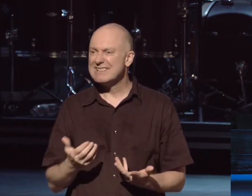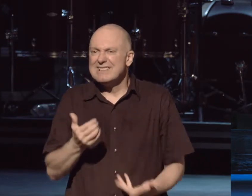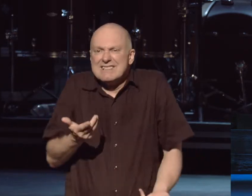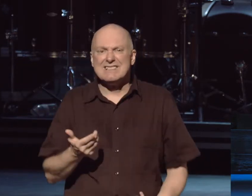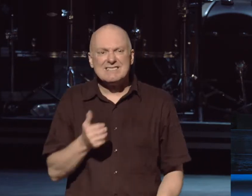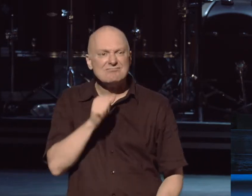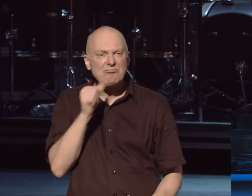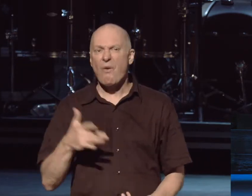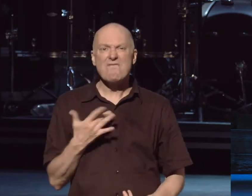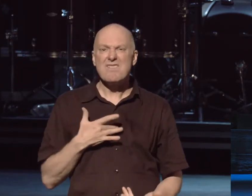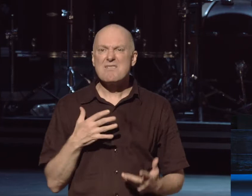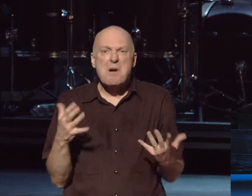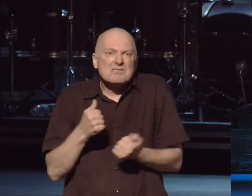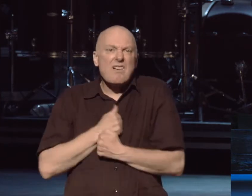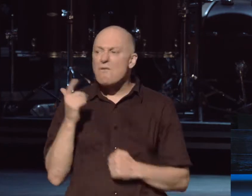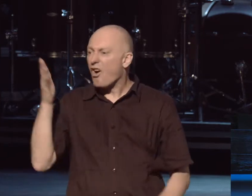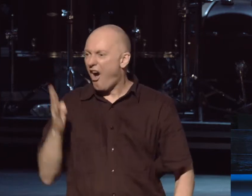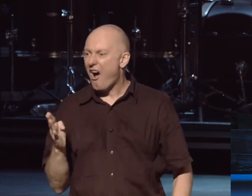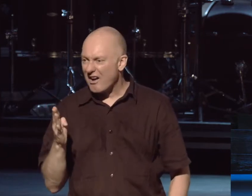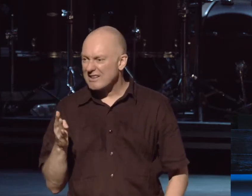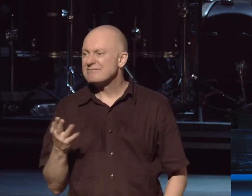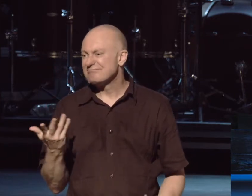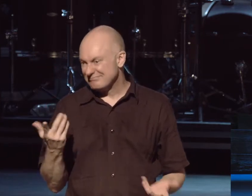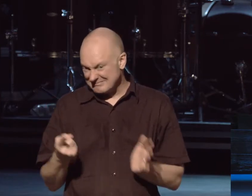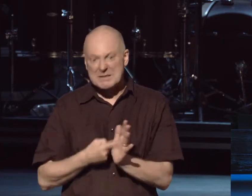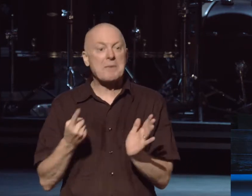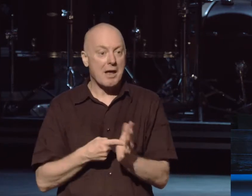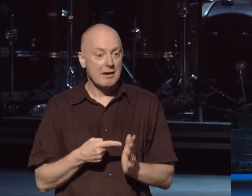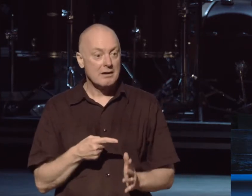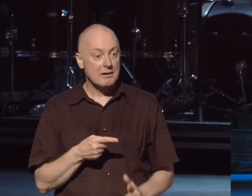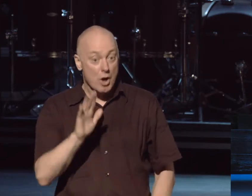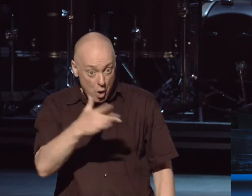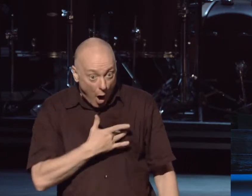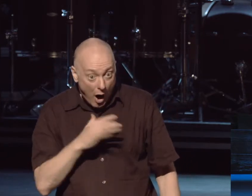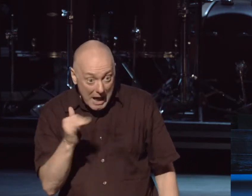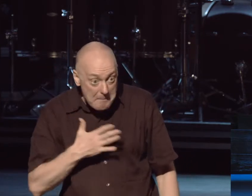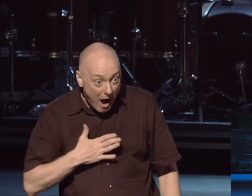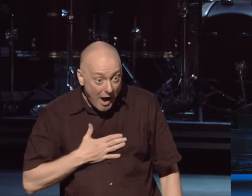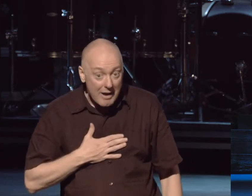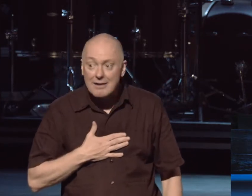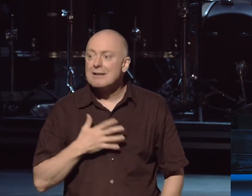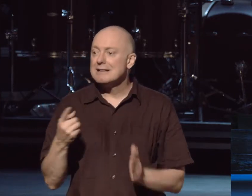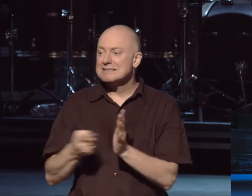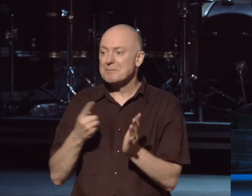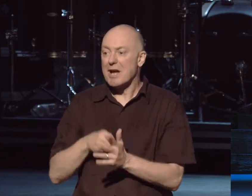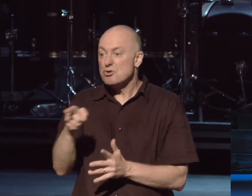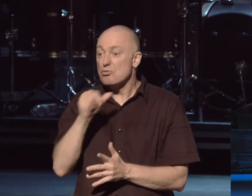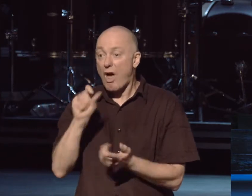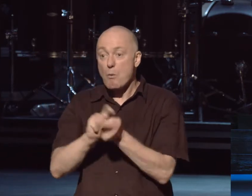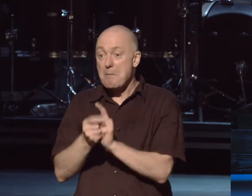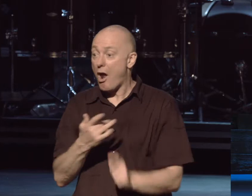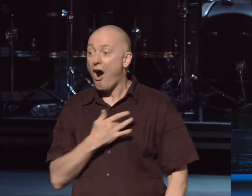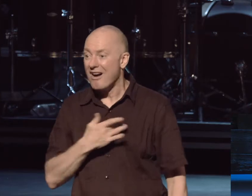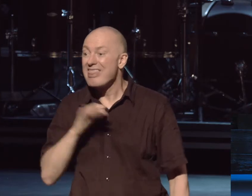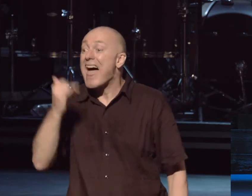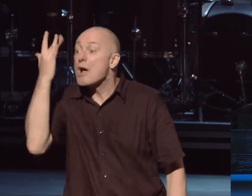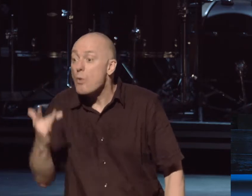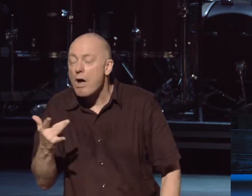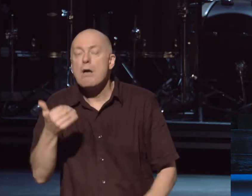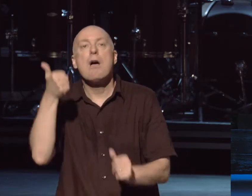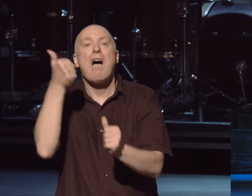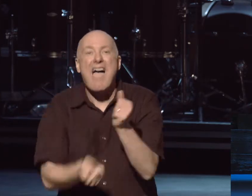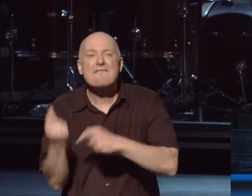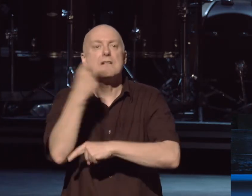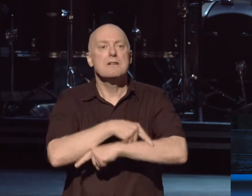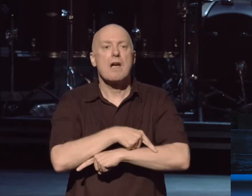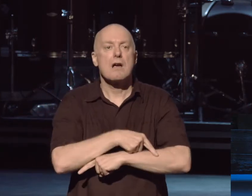and not feeling the affections for God that you think it should. If your heart is like mine, at times you will find it to be unrepentant. And that is why then